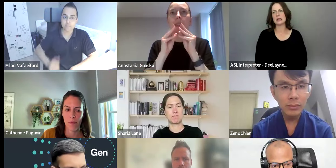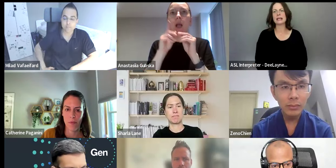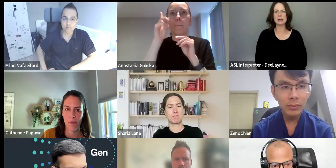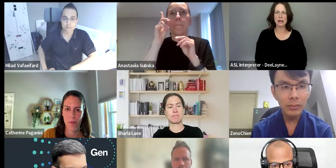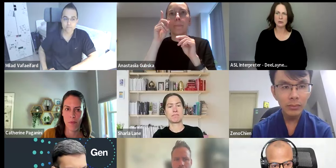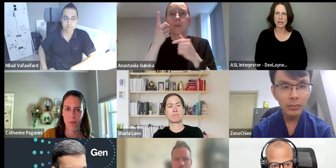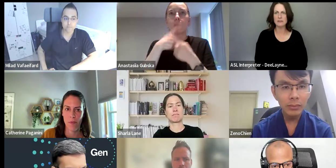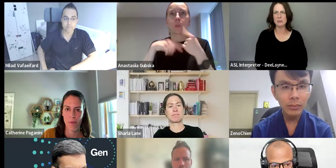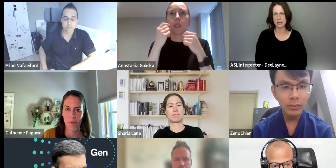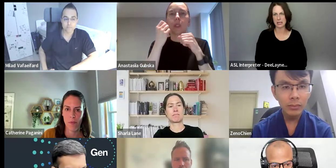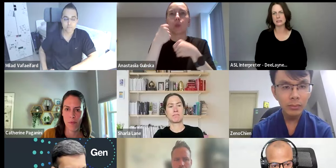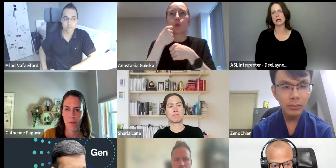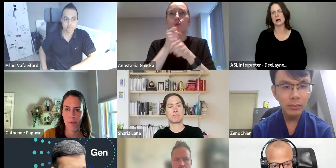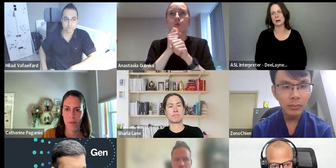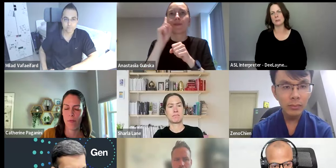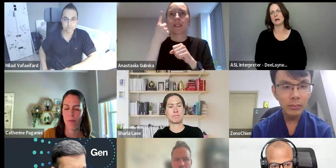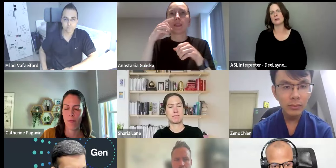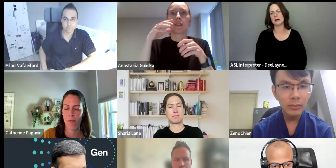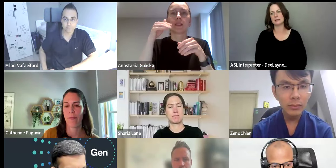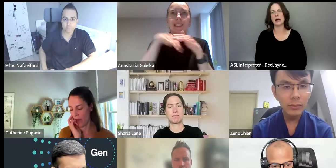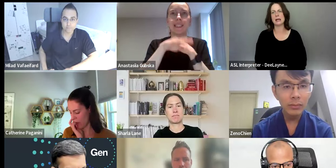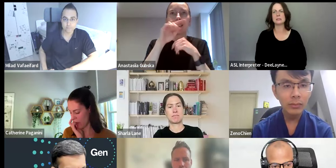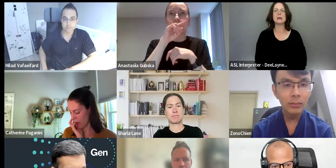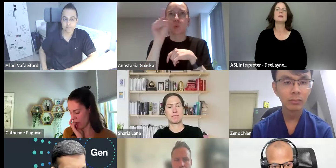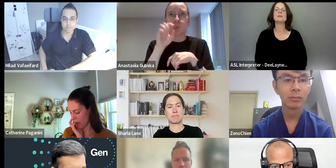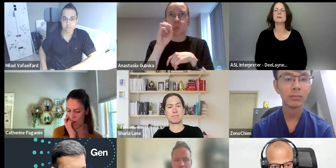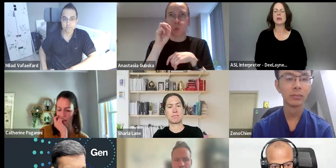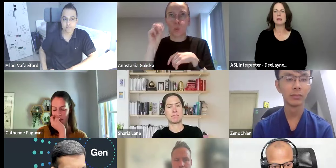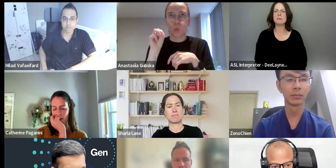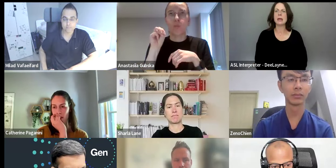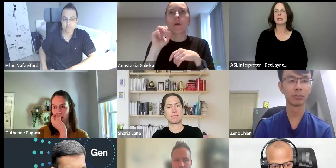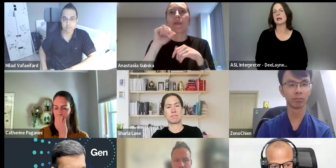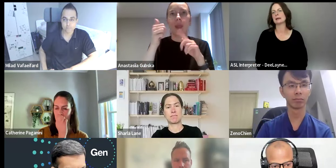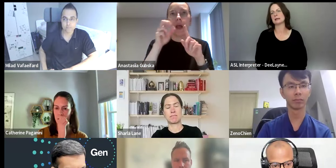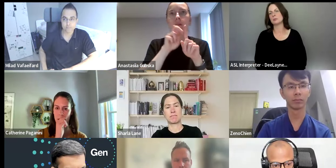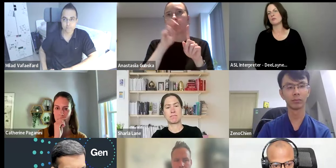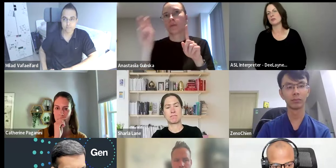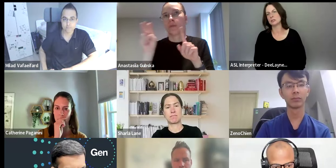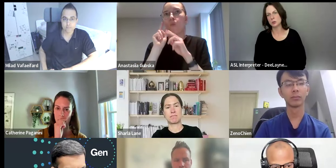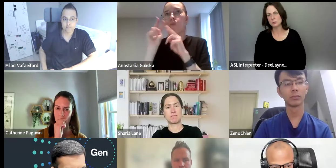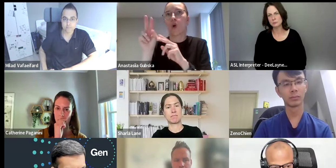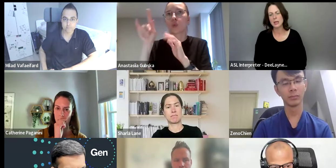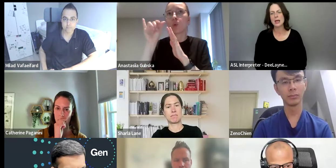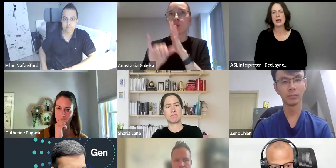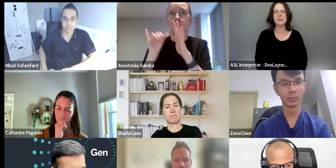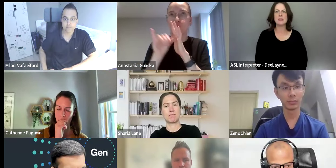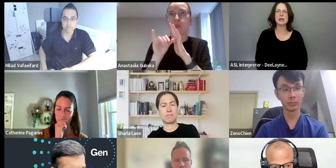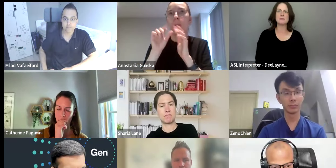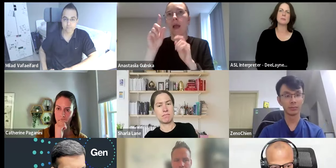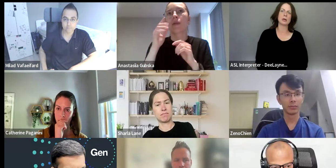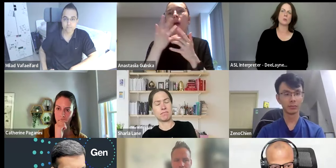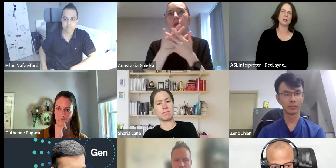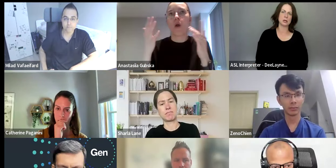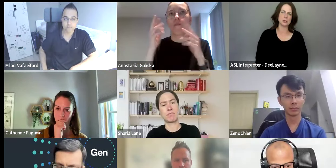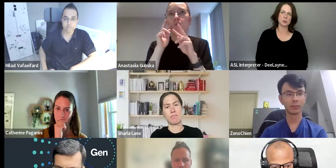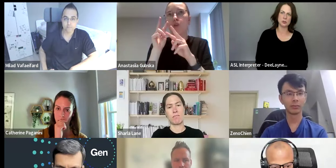Anastasia said, like in cloud native meetings, a lot of times they make it accessible via Zoom, and then